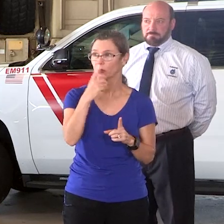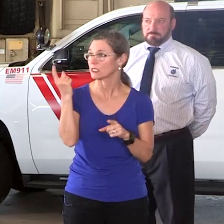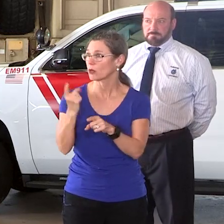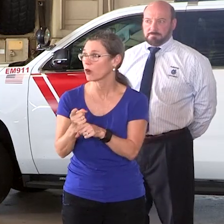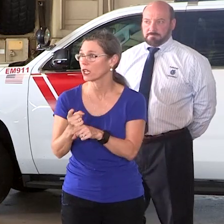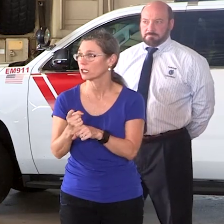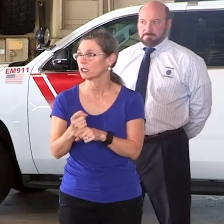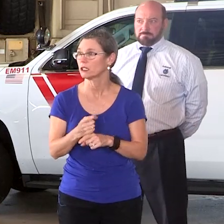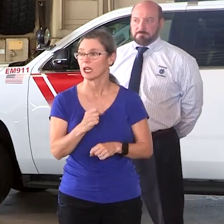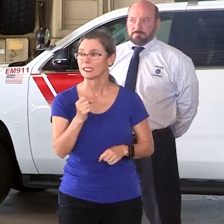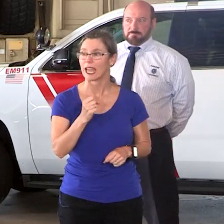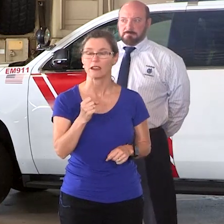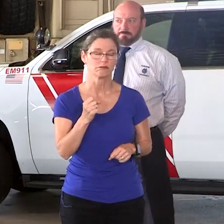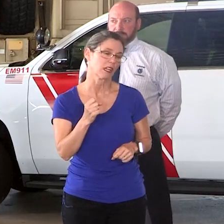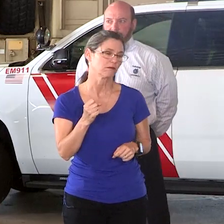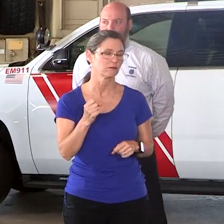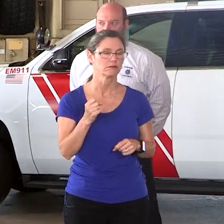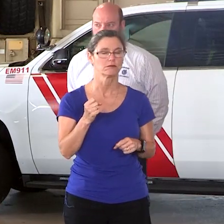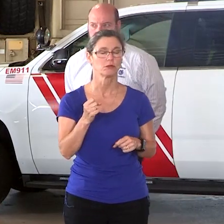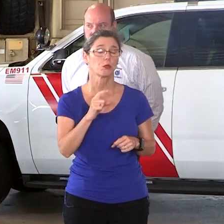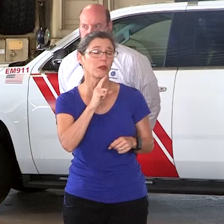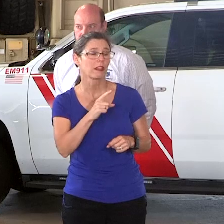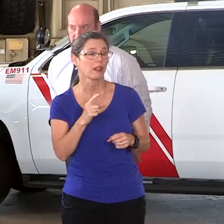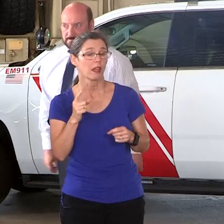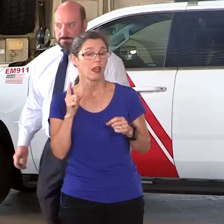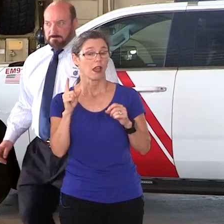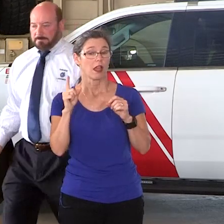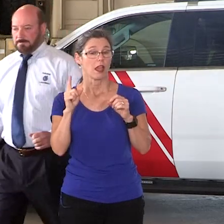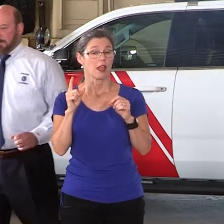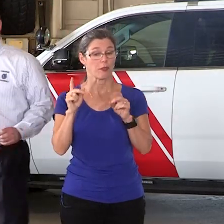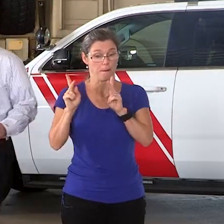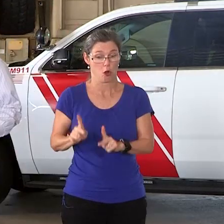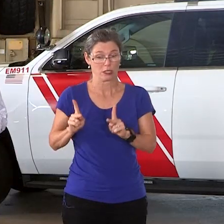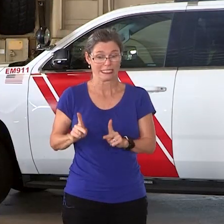that your question, Teresa? Yeah, more or less. When will the people tested find